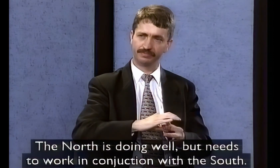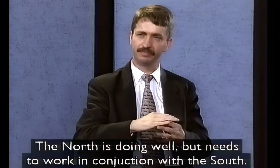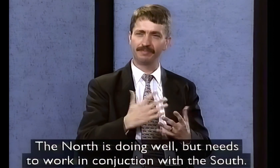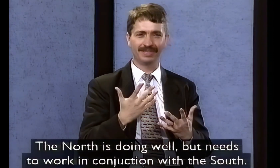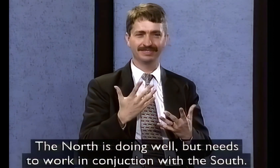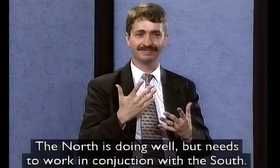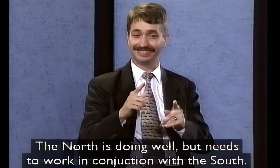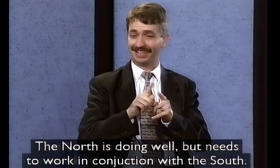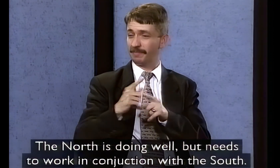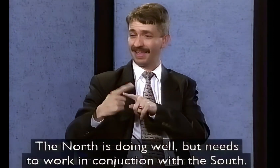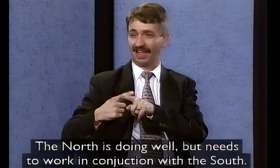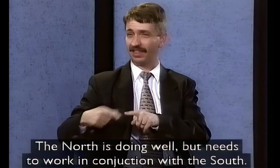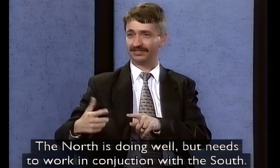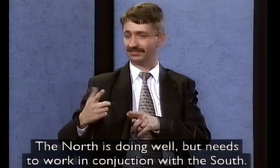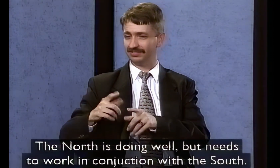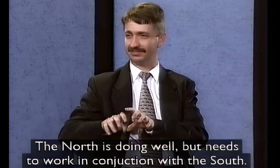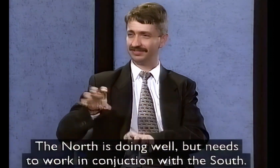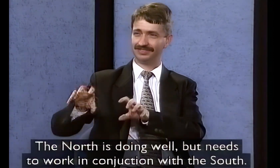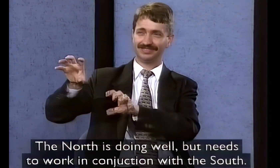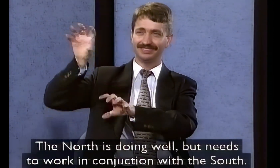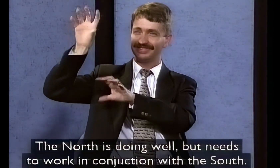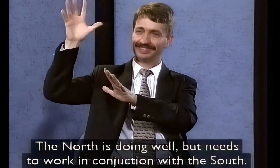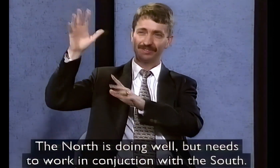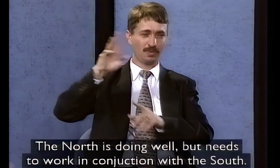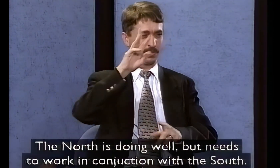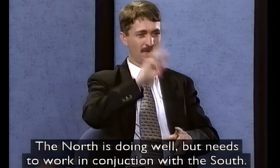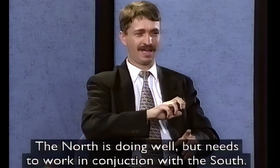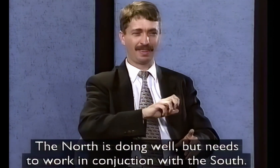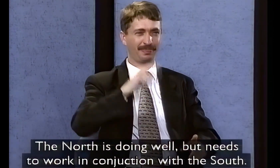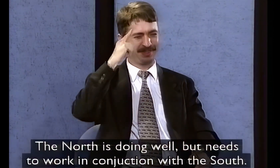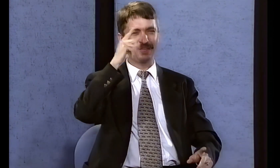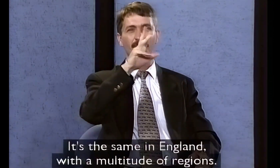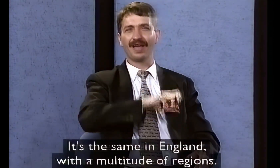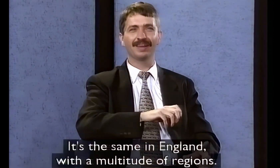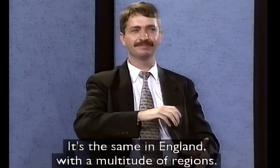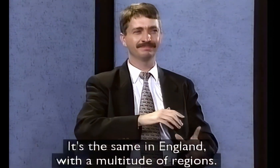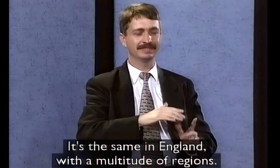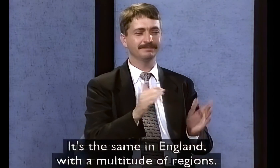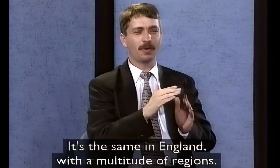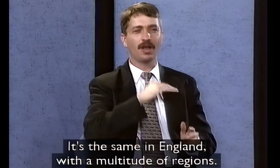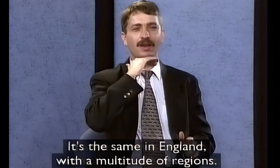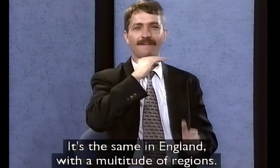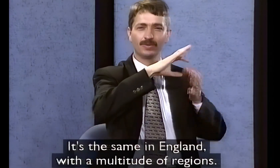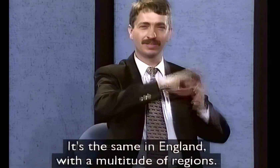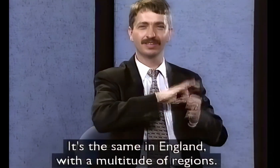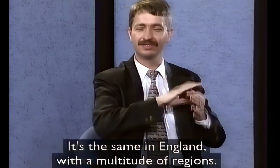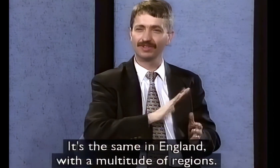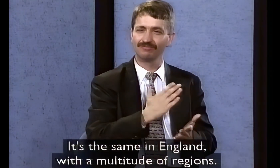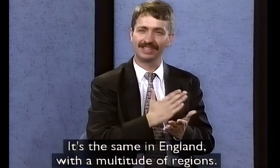doing well, but needs to work in conjunction with the South. And it's the same in England with a multitude of regions. In Wales, people think